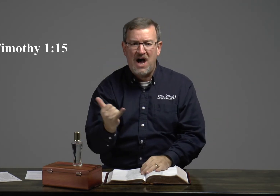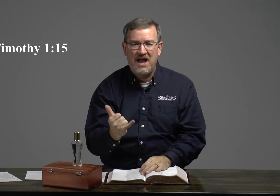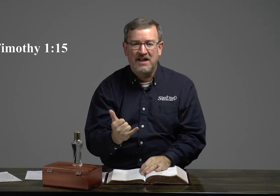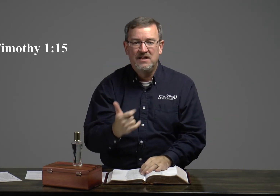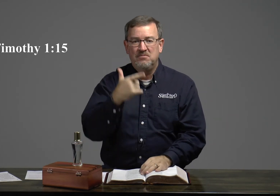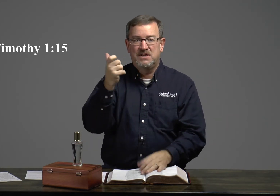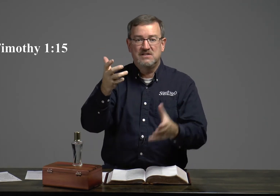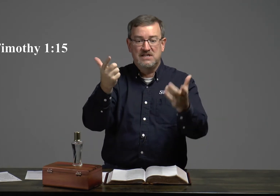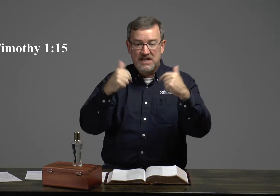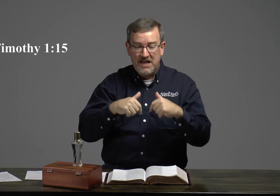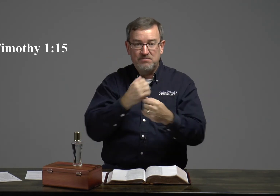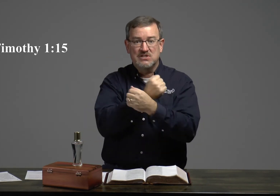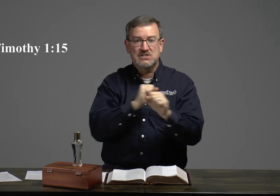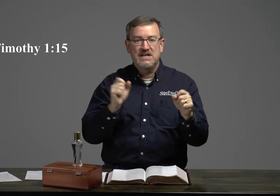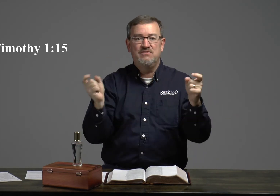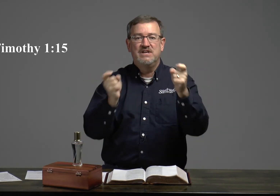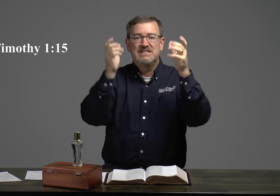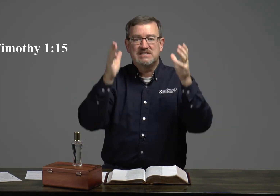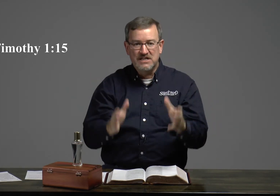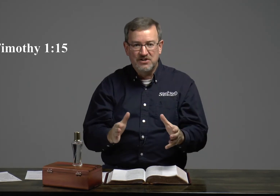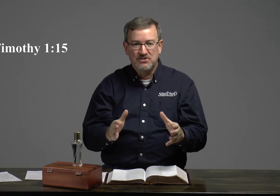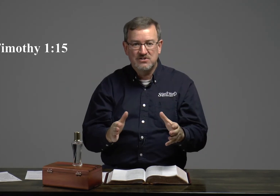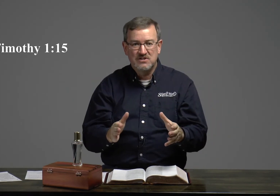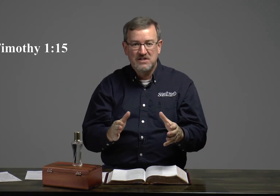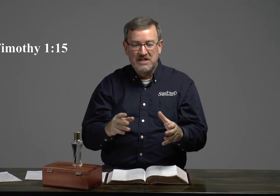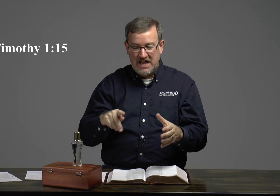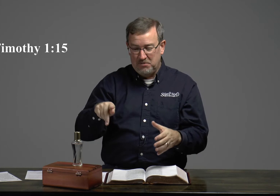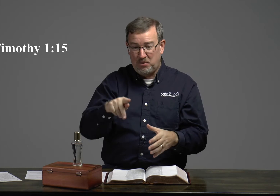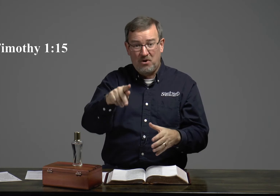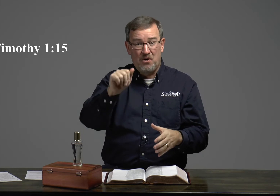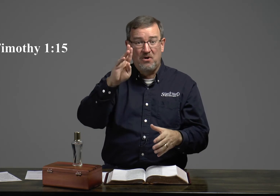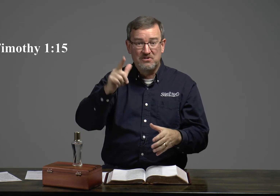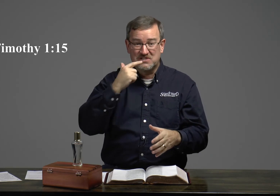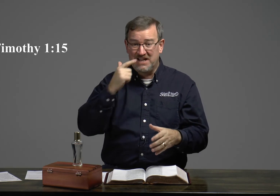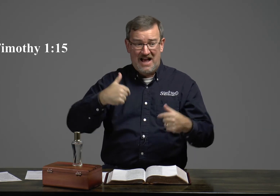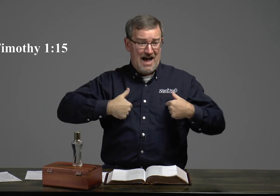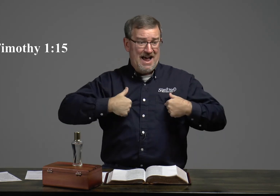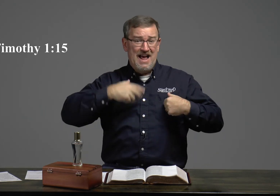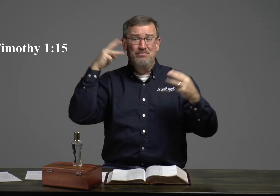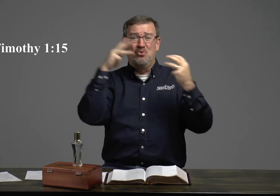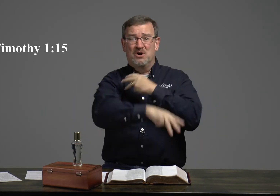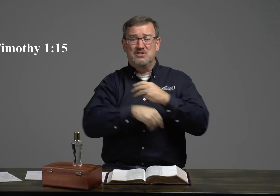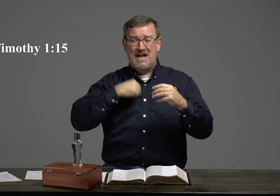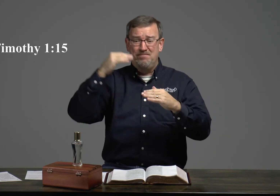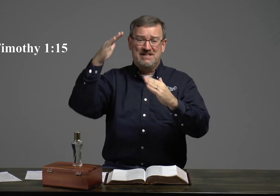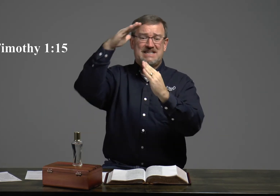Why? Because he came to save sinners. And Paul said, I am the worst. I'm the